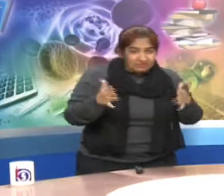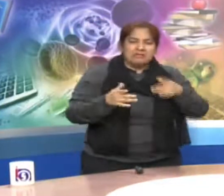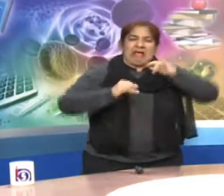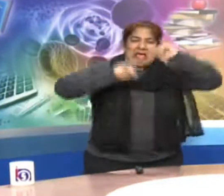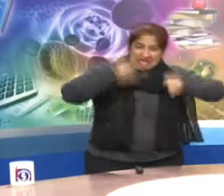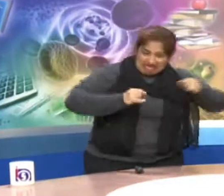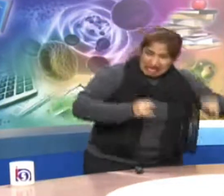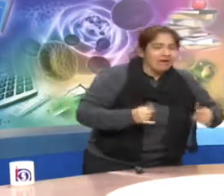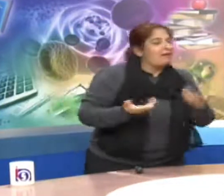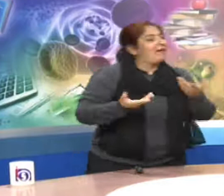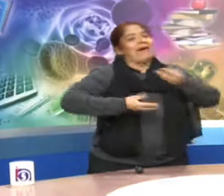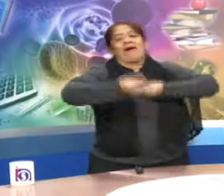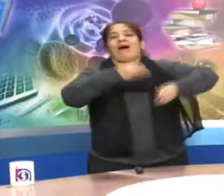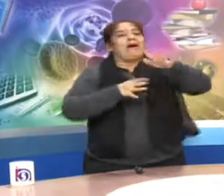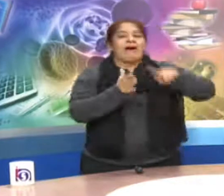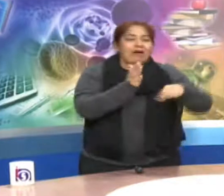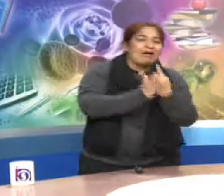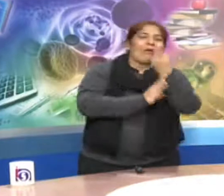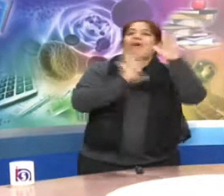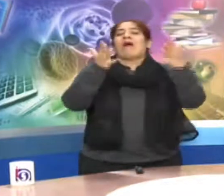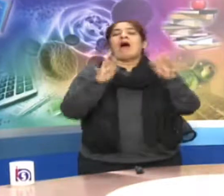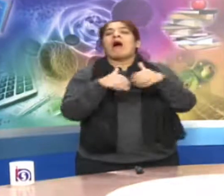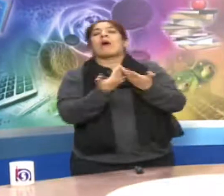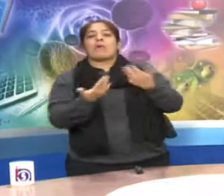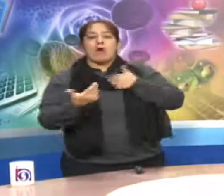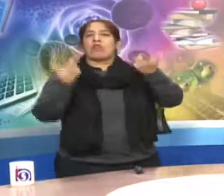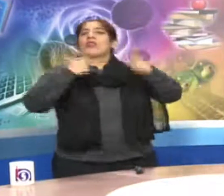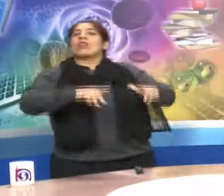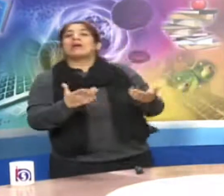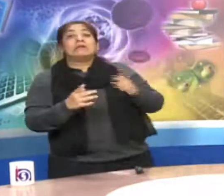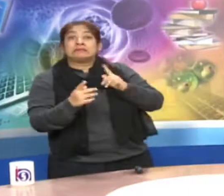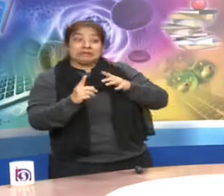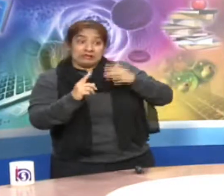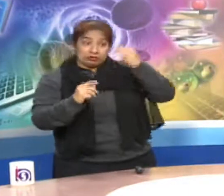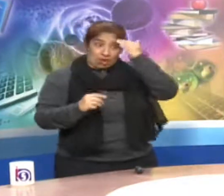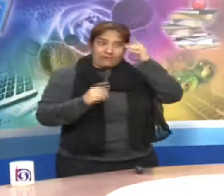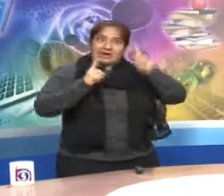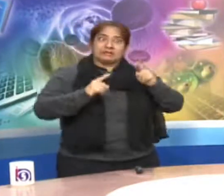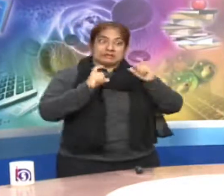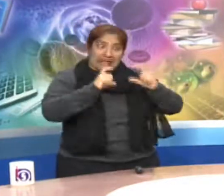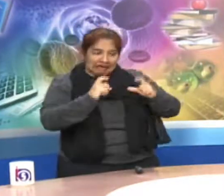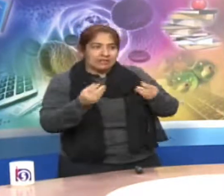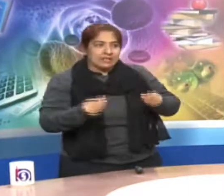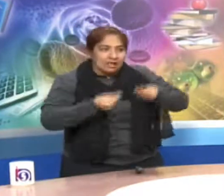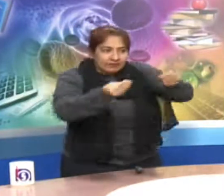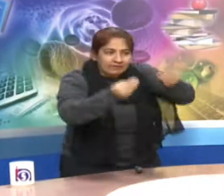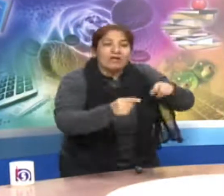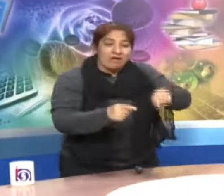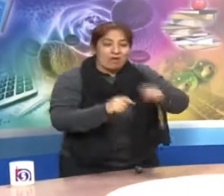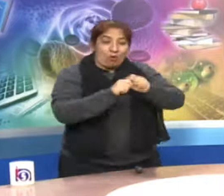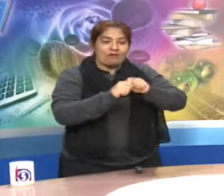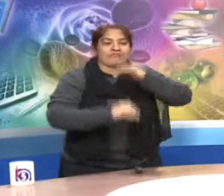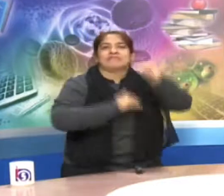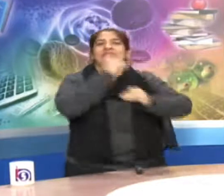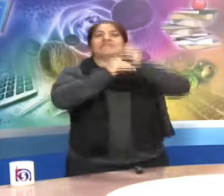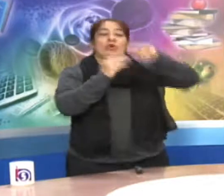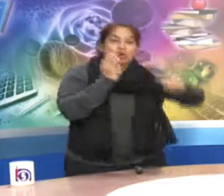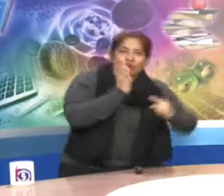So what does it mean? It means growth and the survival of customers as well as the brand.